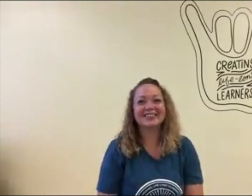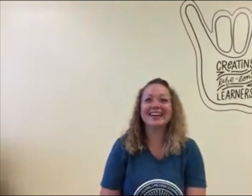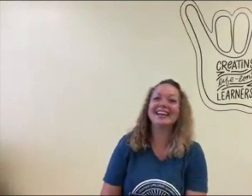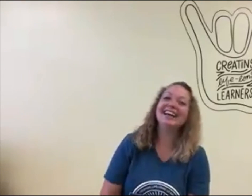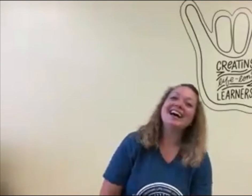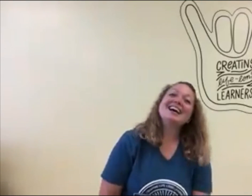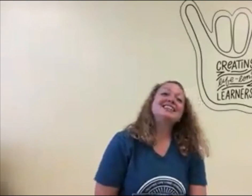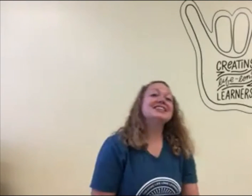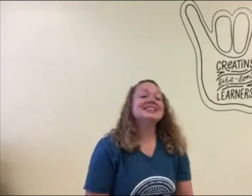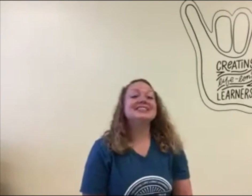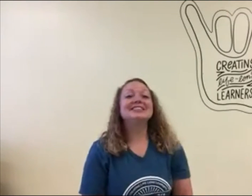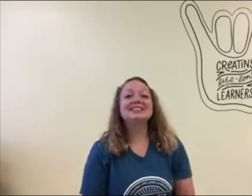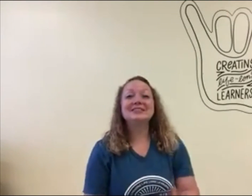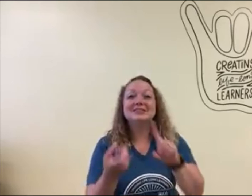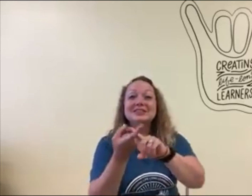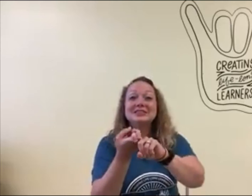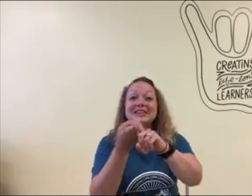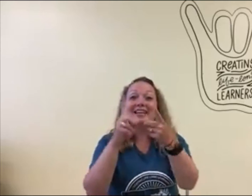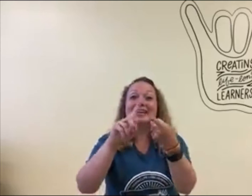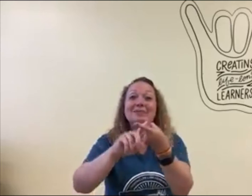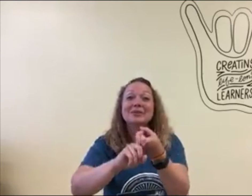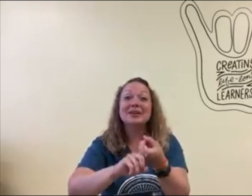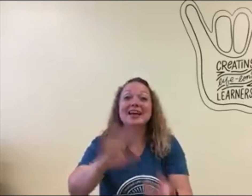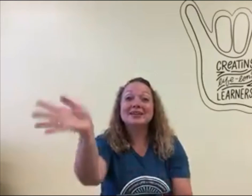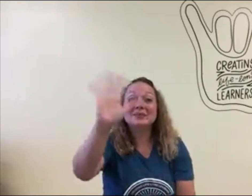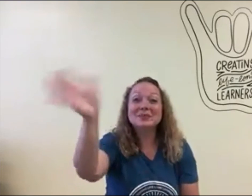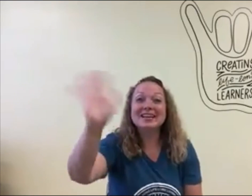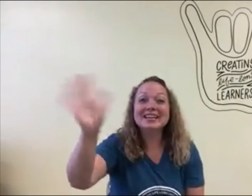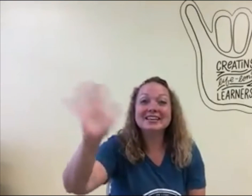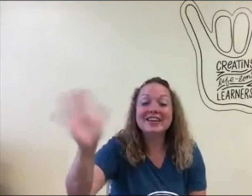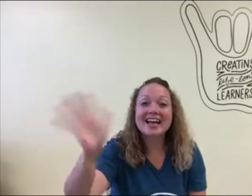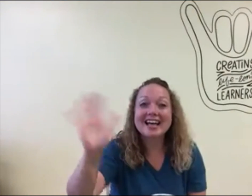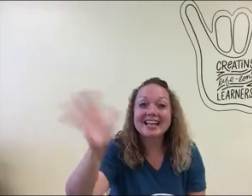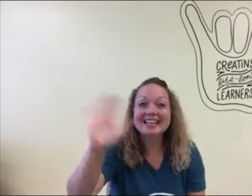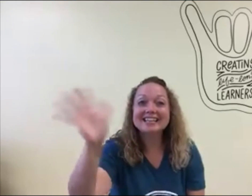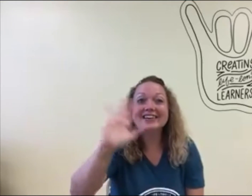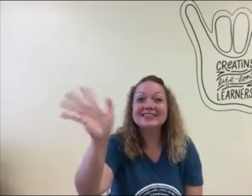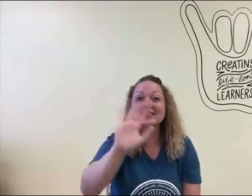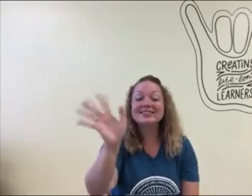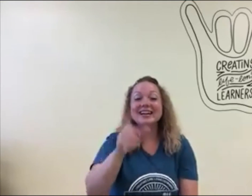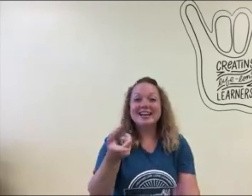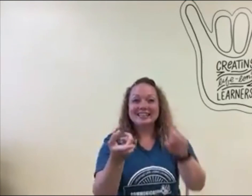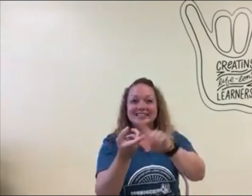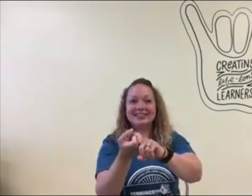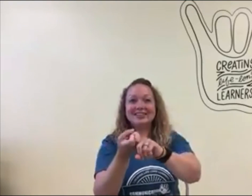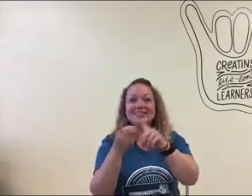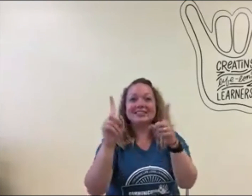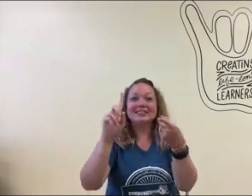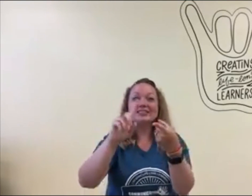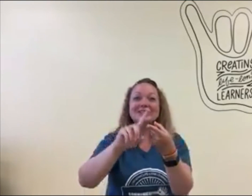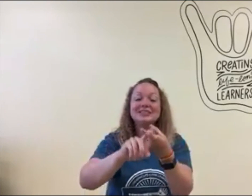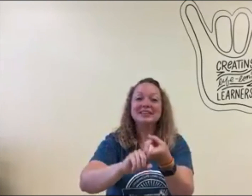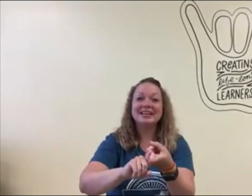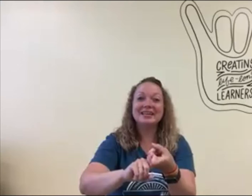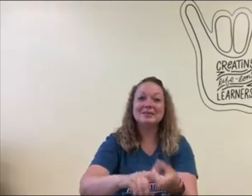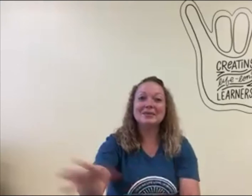ready? Turn to your neighbor and wave hello. Turn to your neighbor